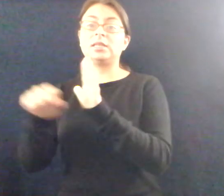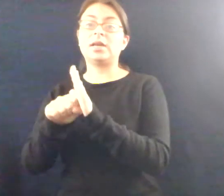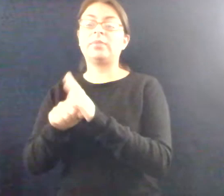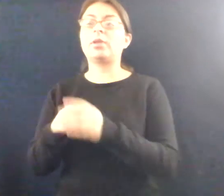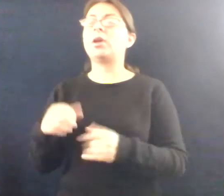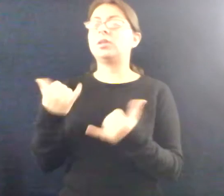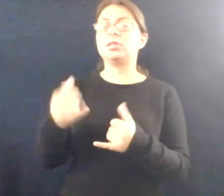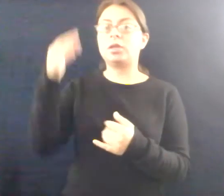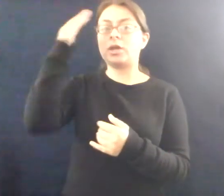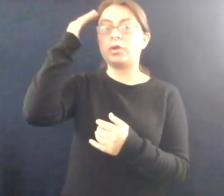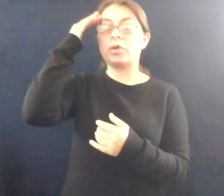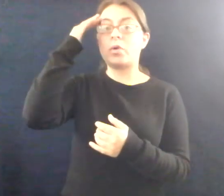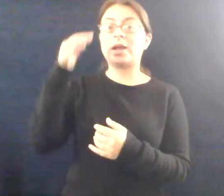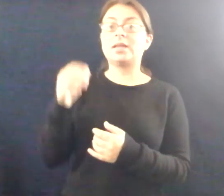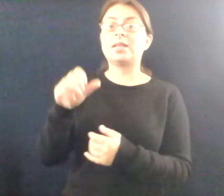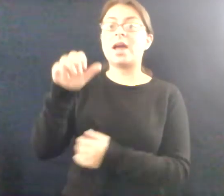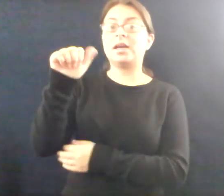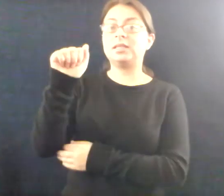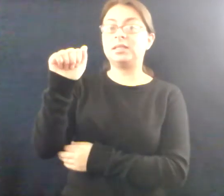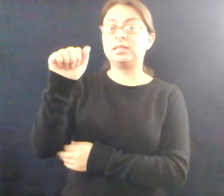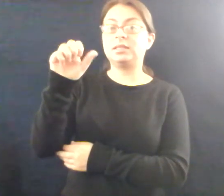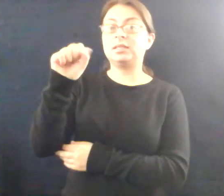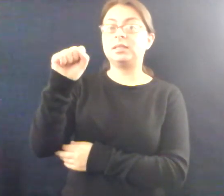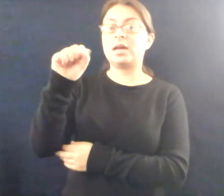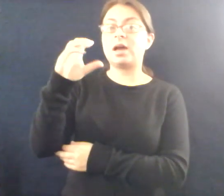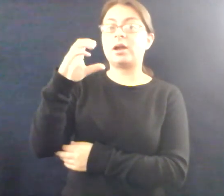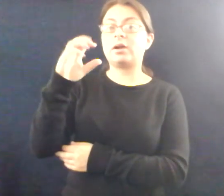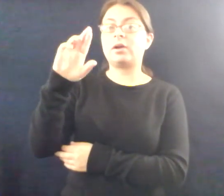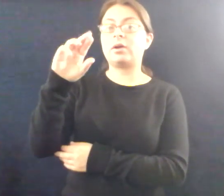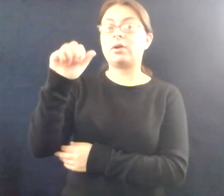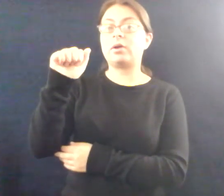it as Sacramento, the capital of California.